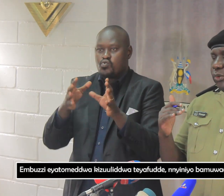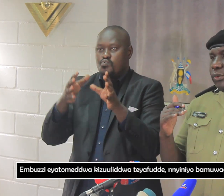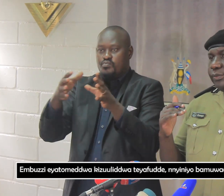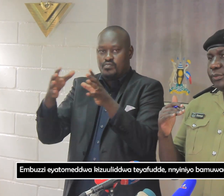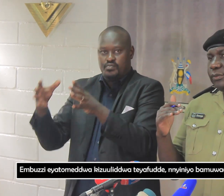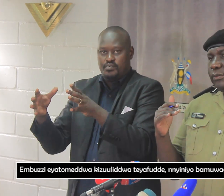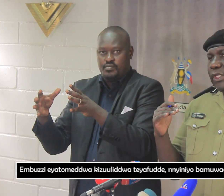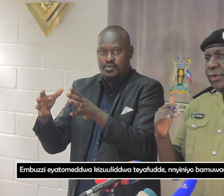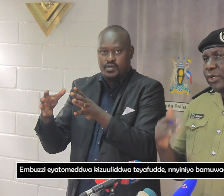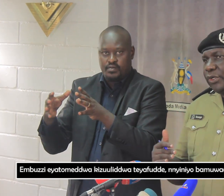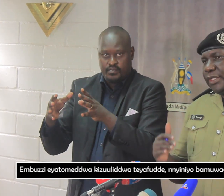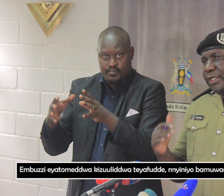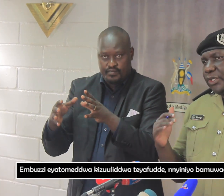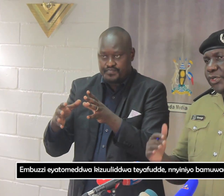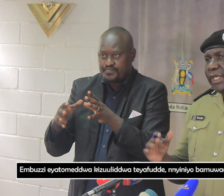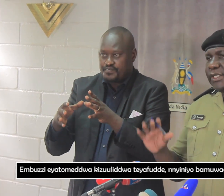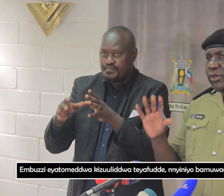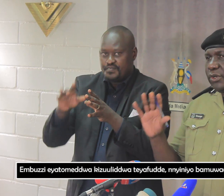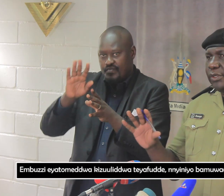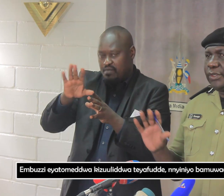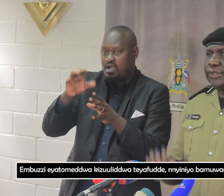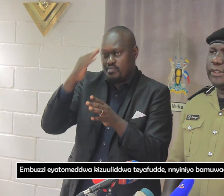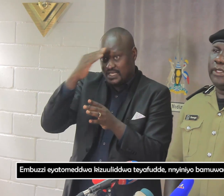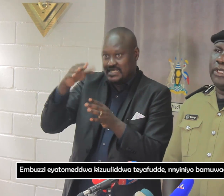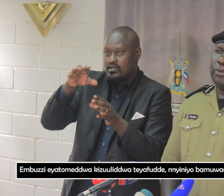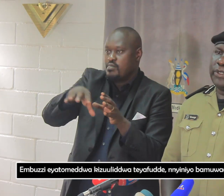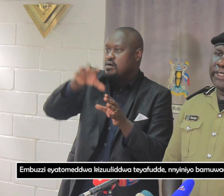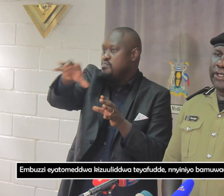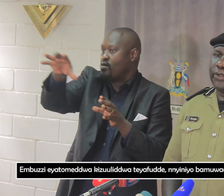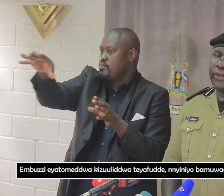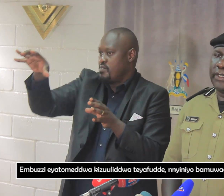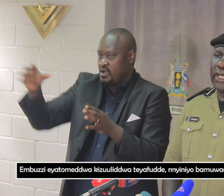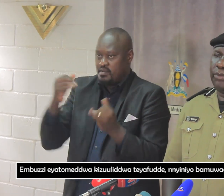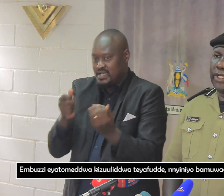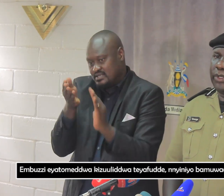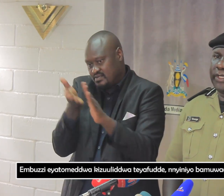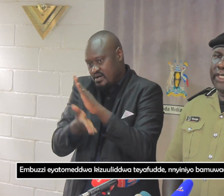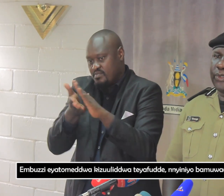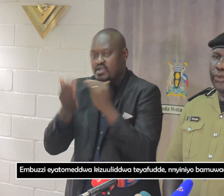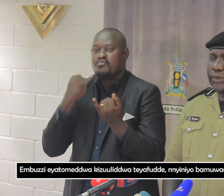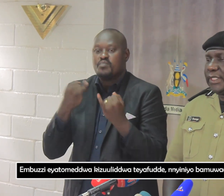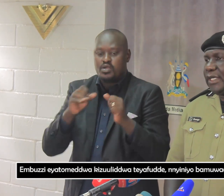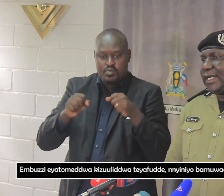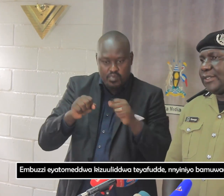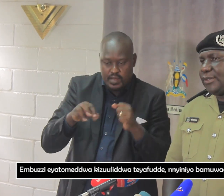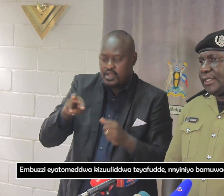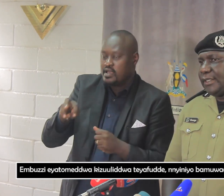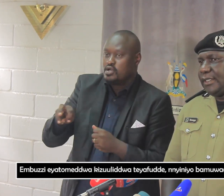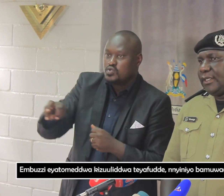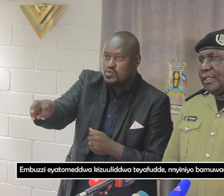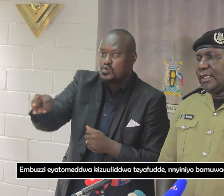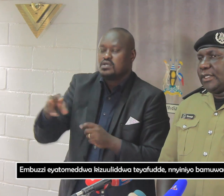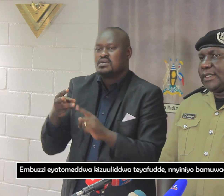to record, document all those motorcycles and border borders, tuk-tuks in our